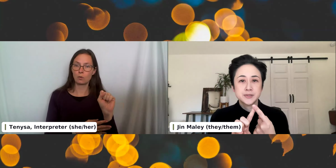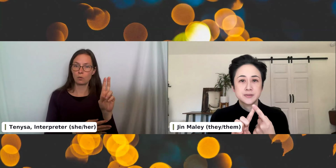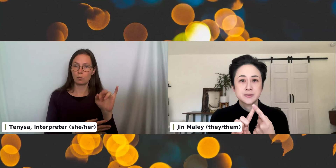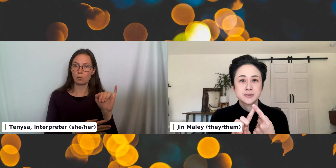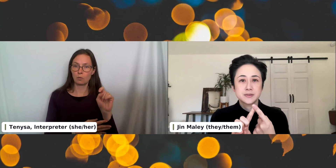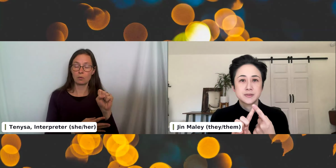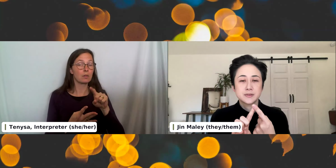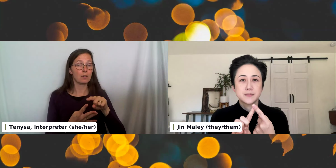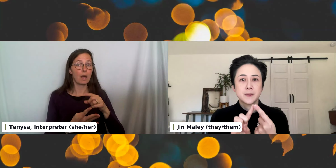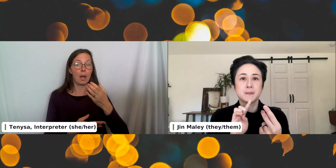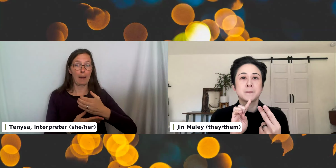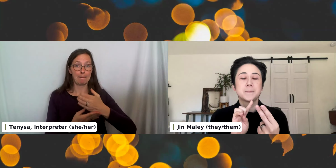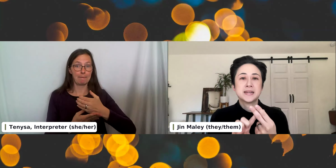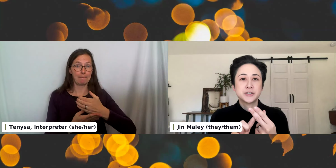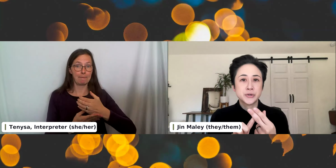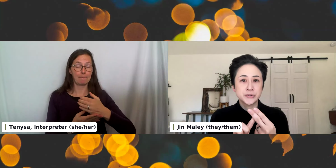Cups,